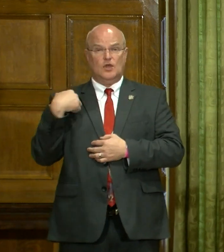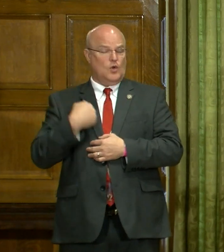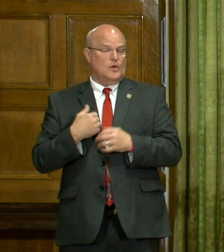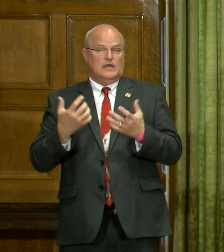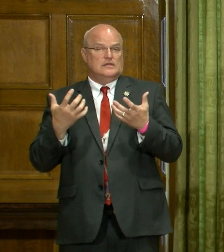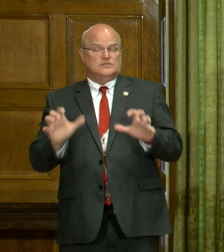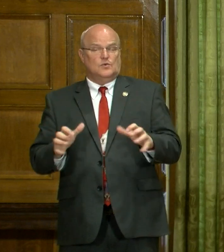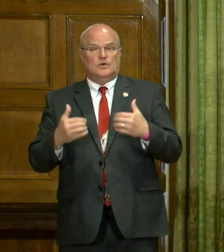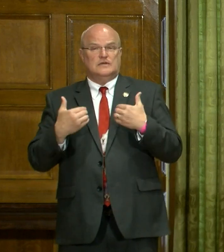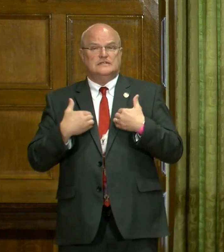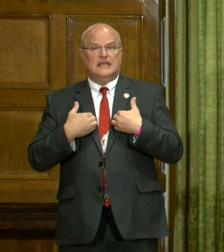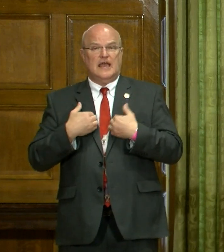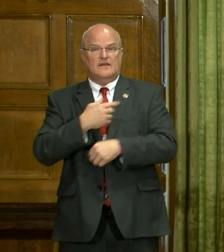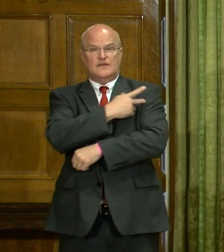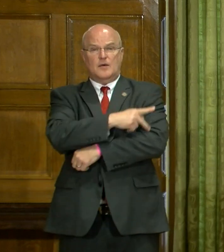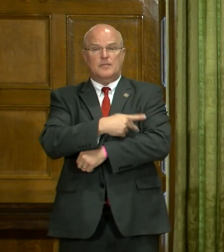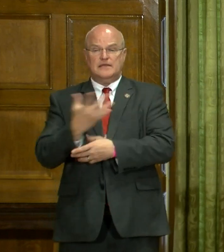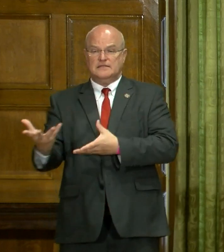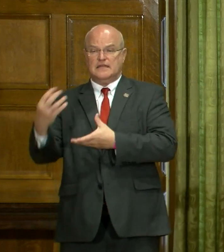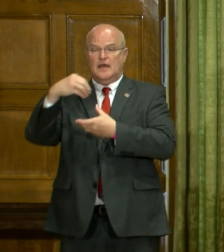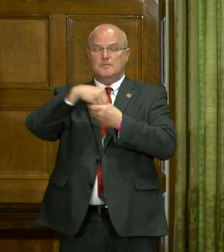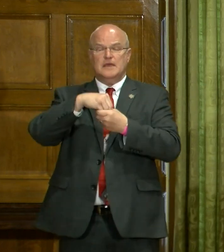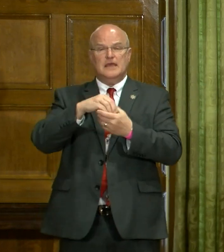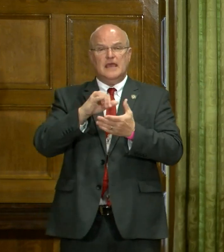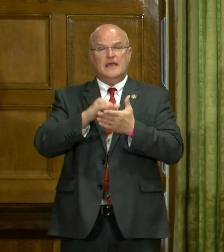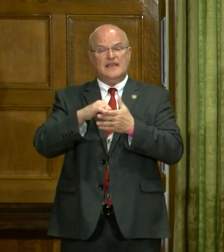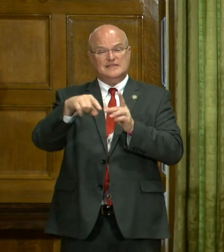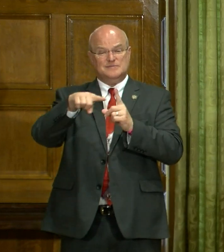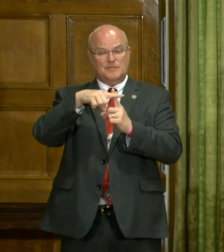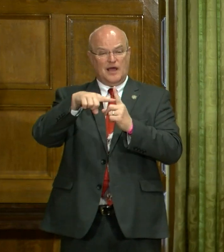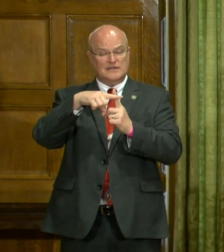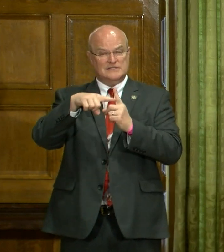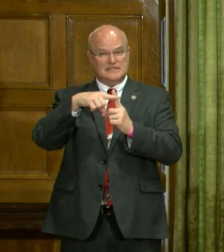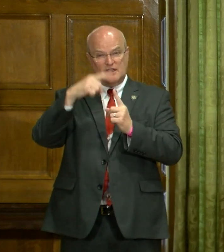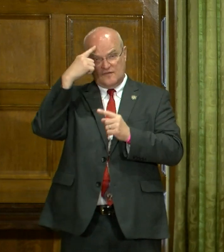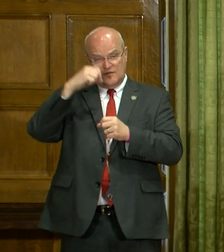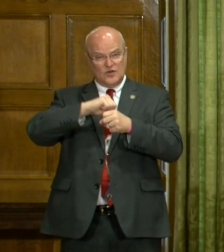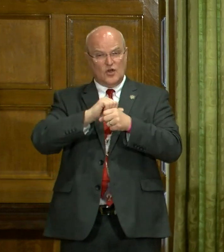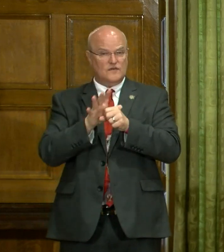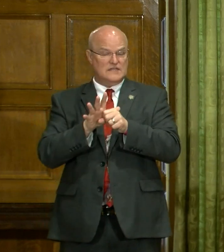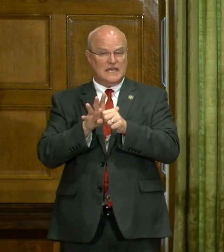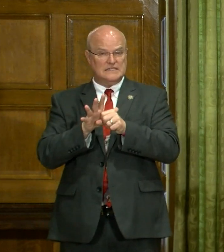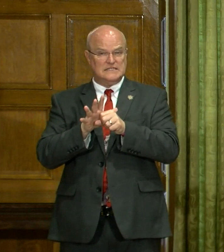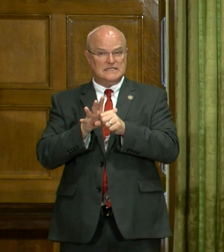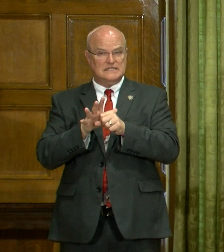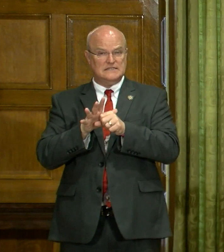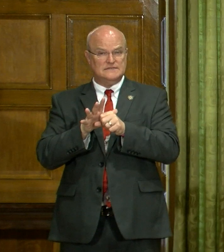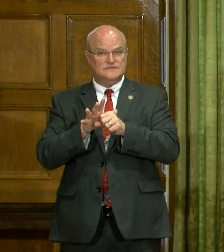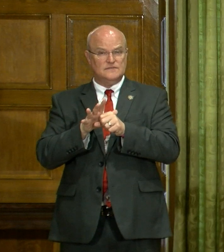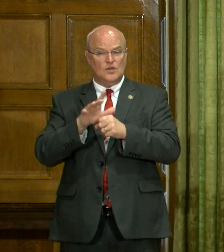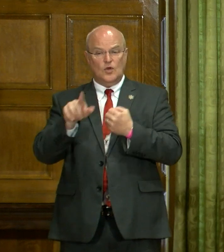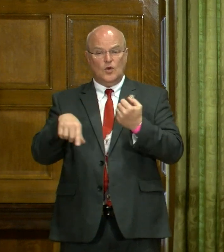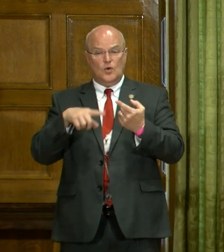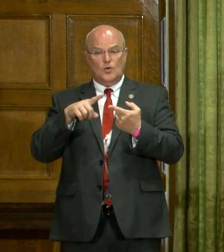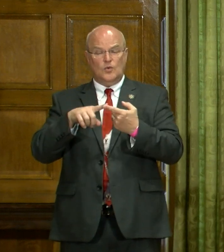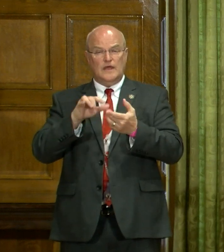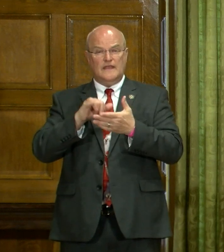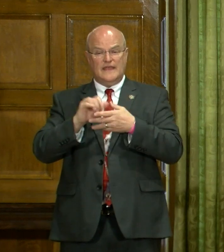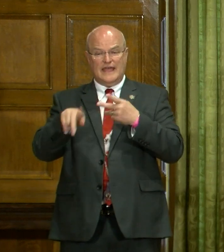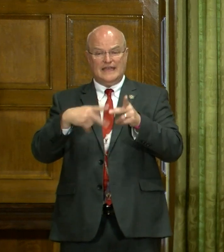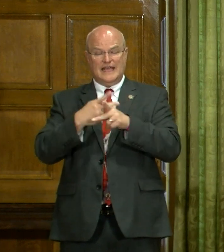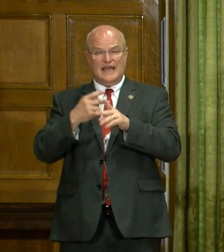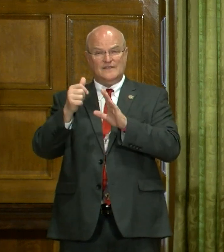don't want to have a patient come in that's positive for COVID-19 when that